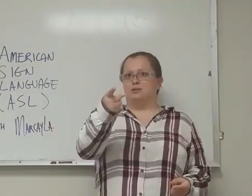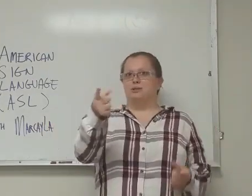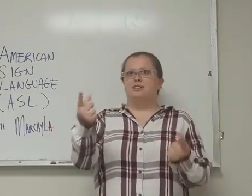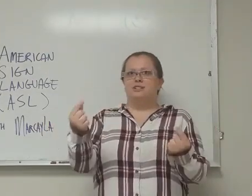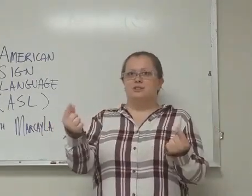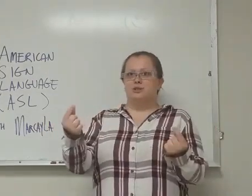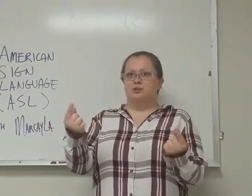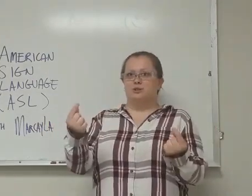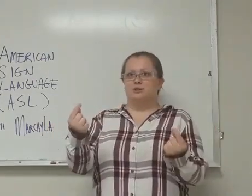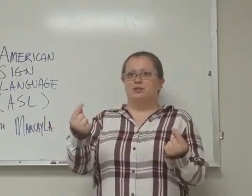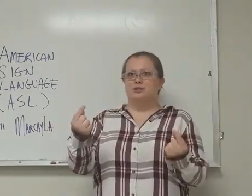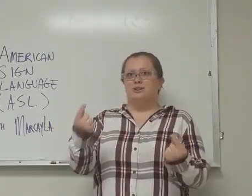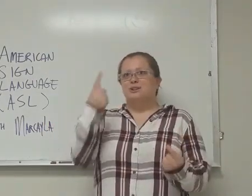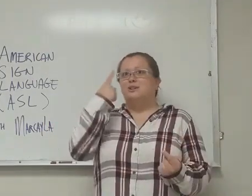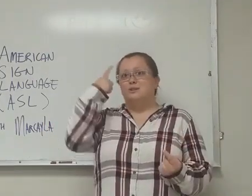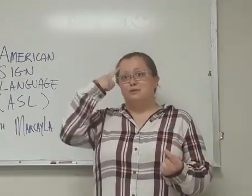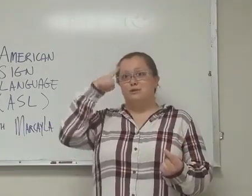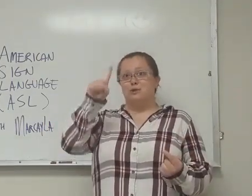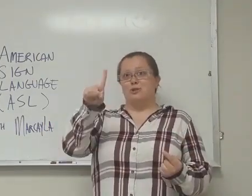you do for